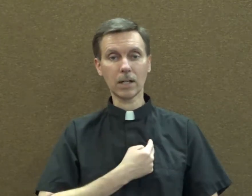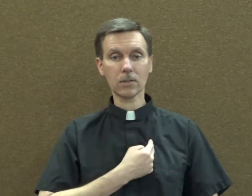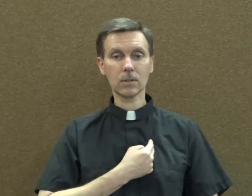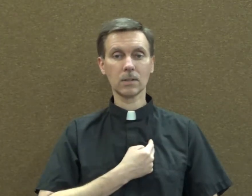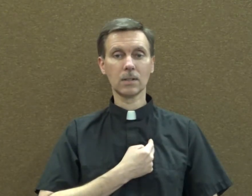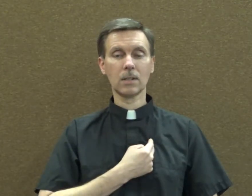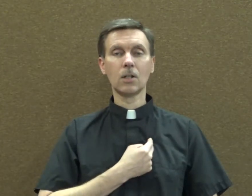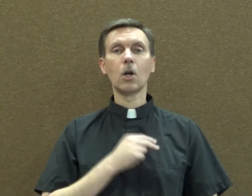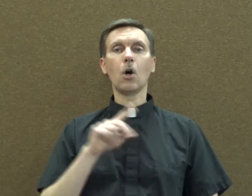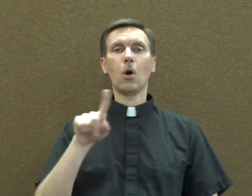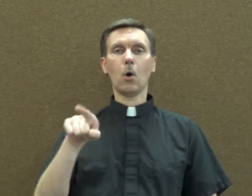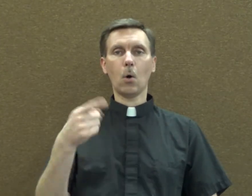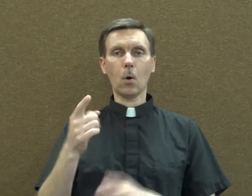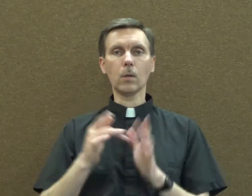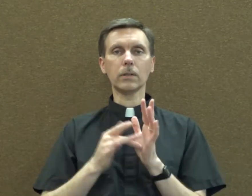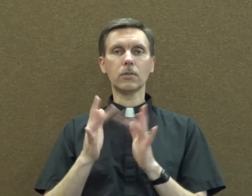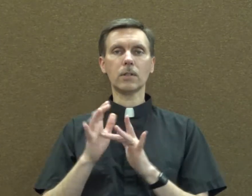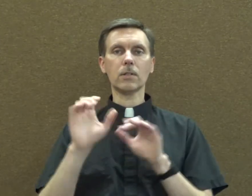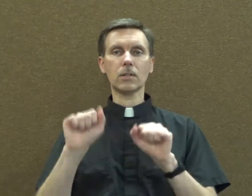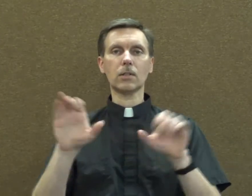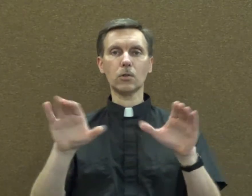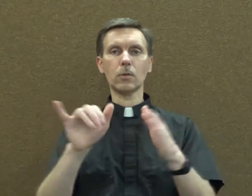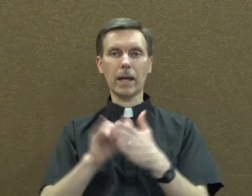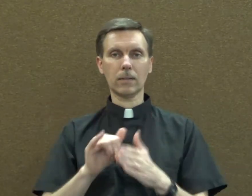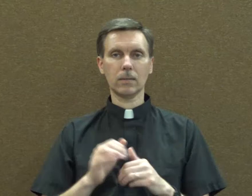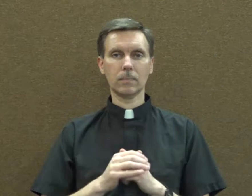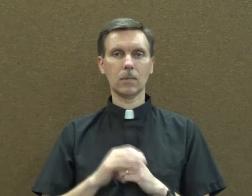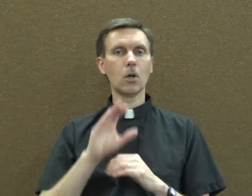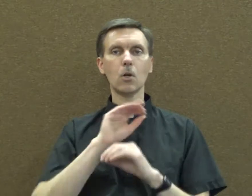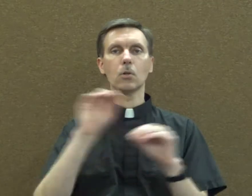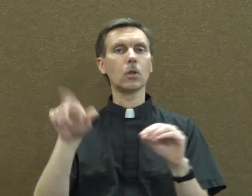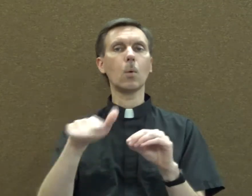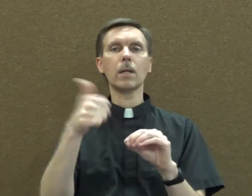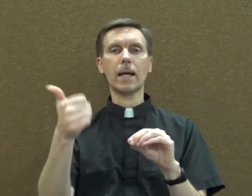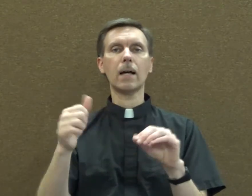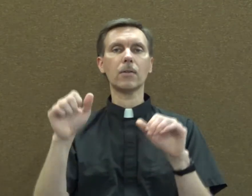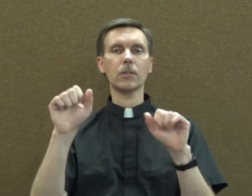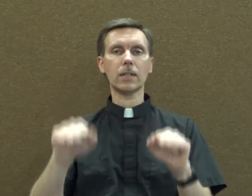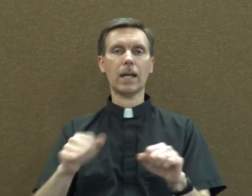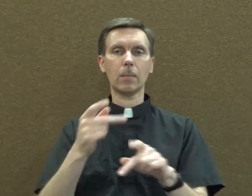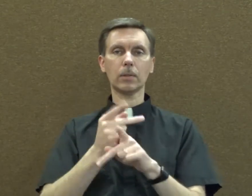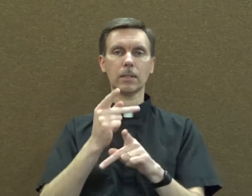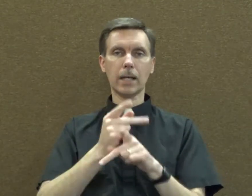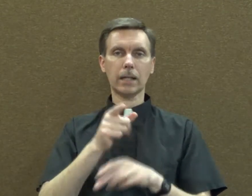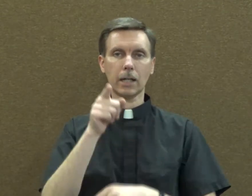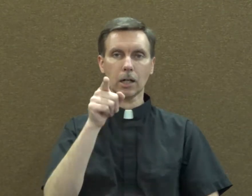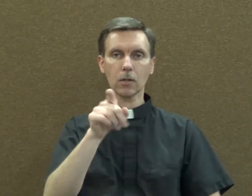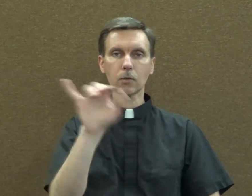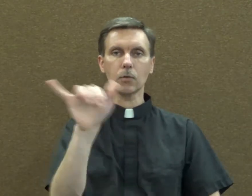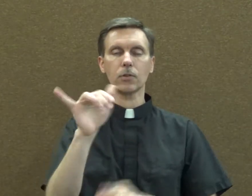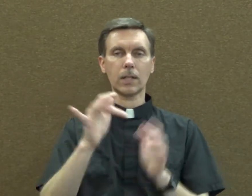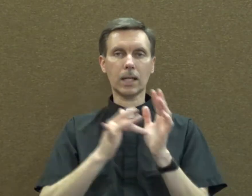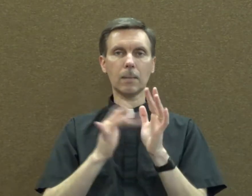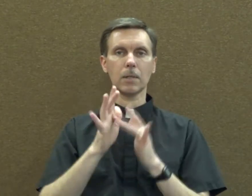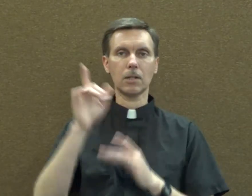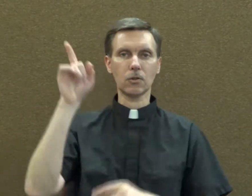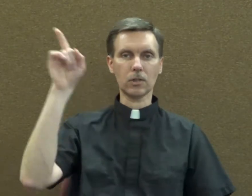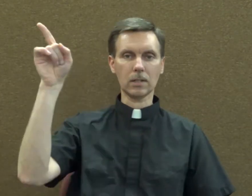us. Only Jesus can do that. No one else is able to take care of you the same as